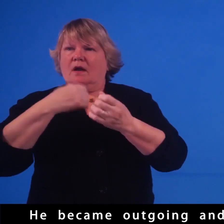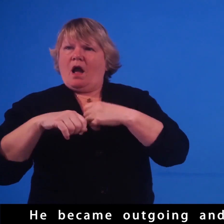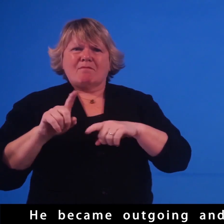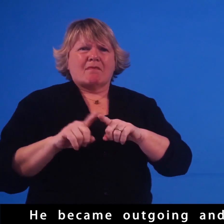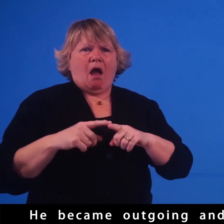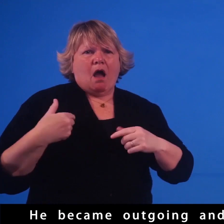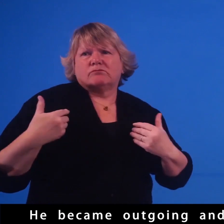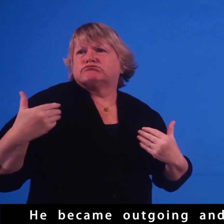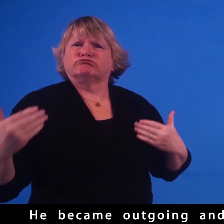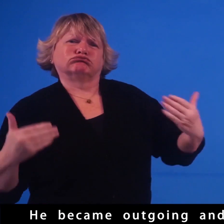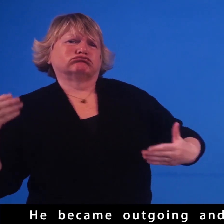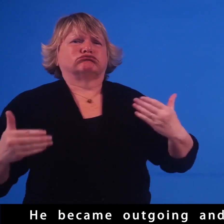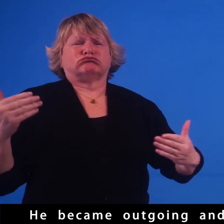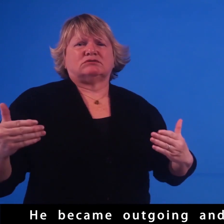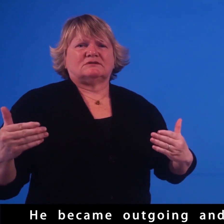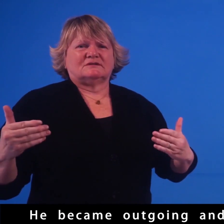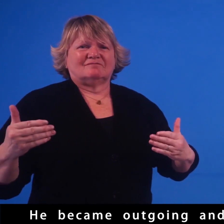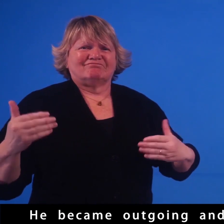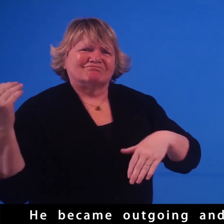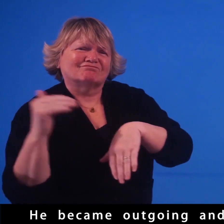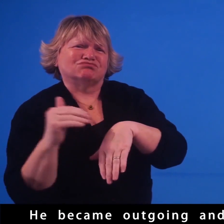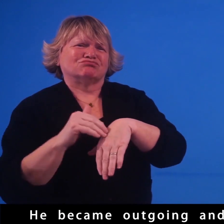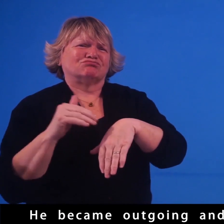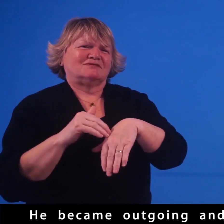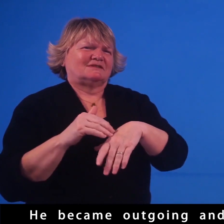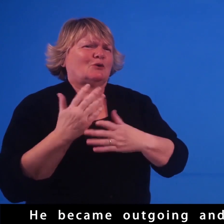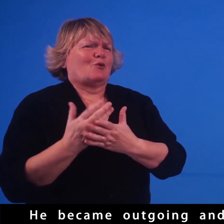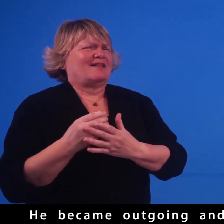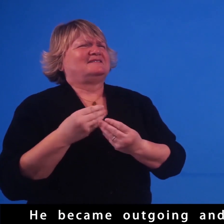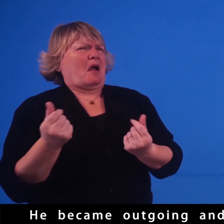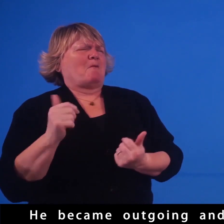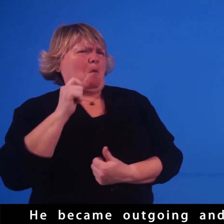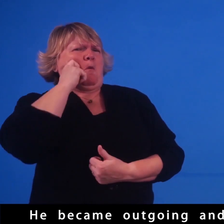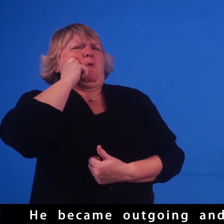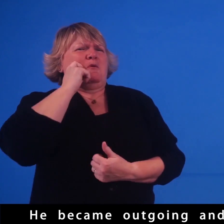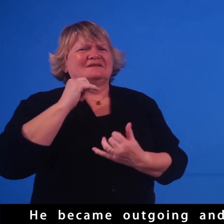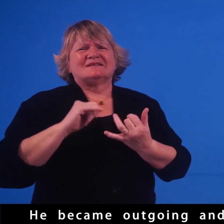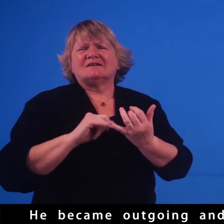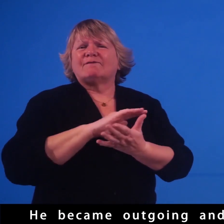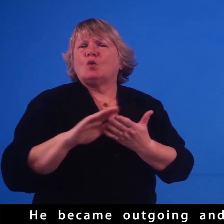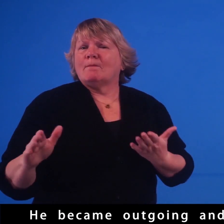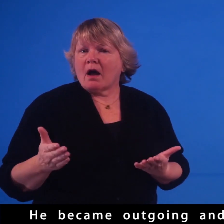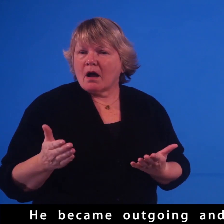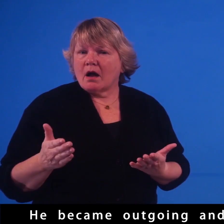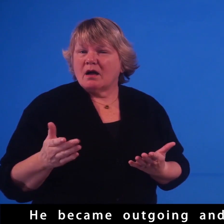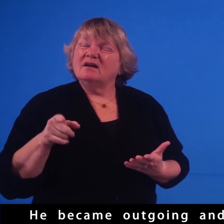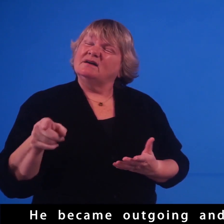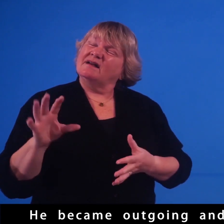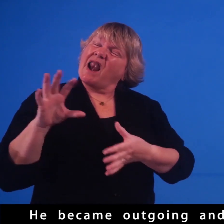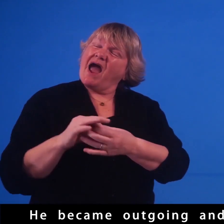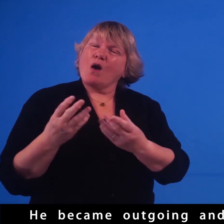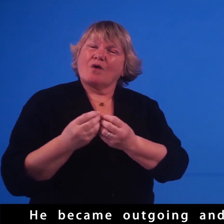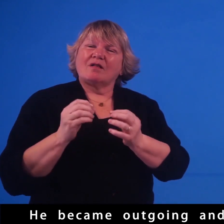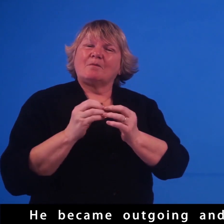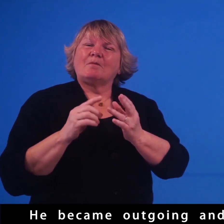He became outgoing and boisterous, with a bawdy sense of humour, given to the bohemian way of life.